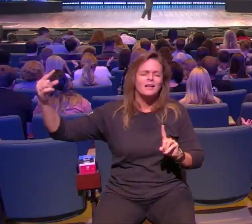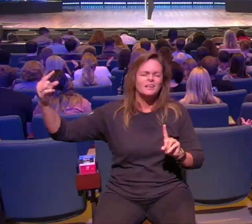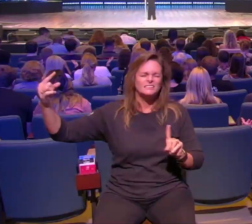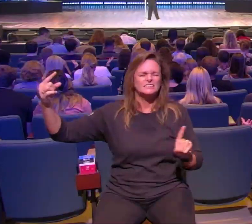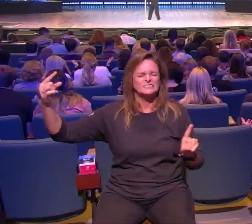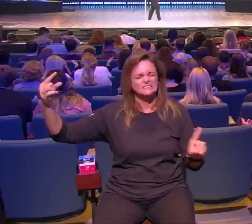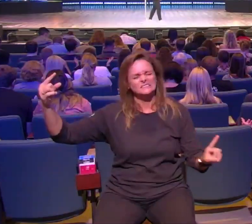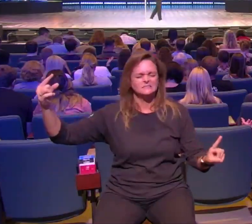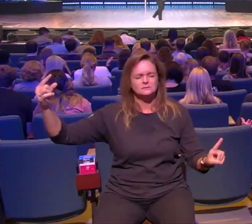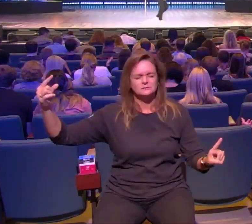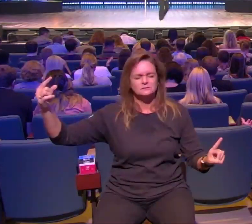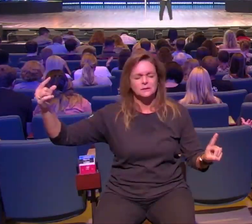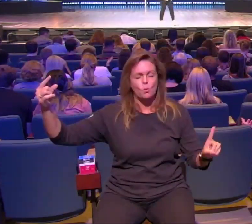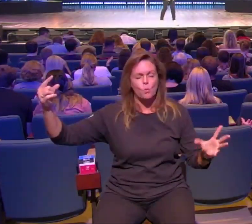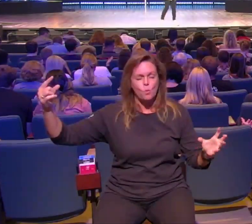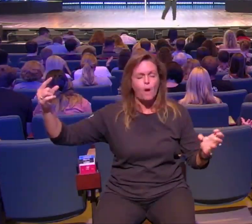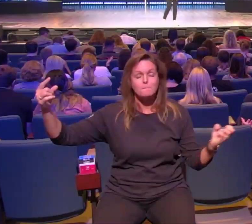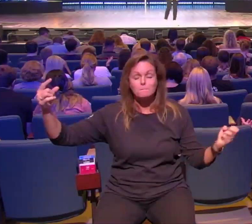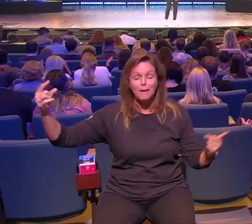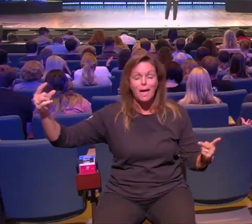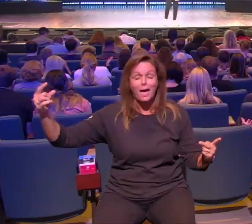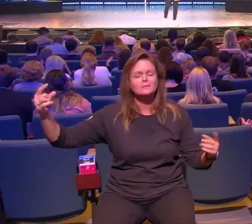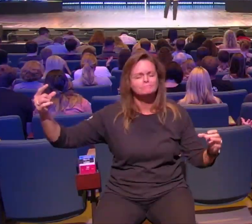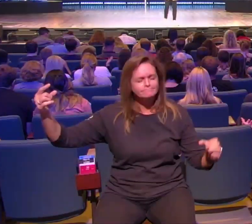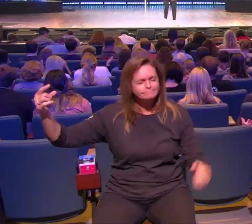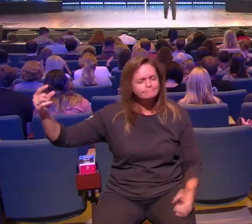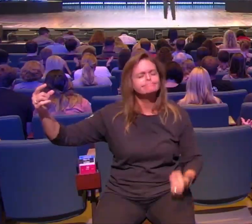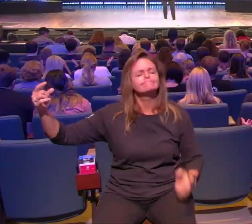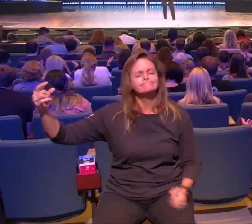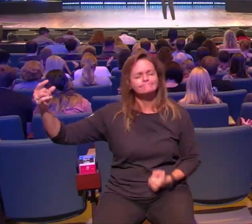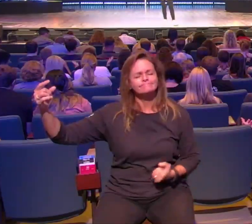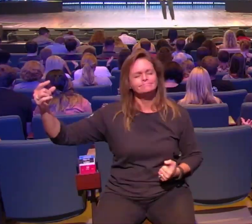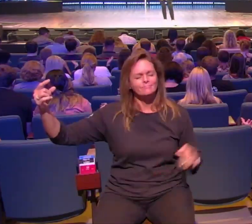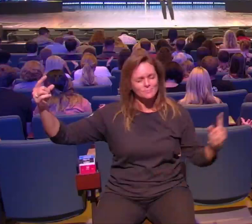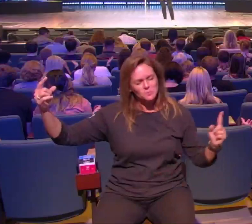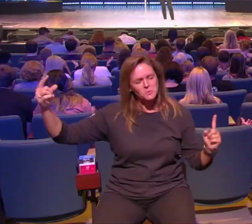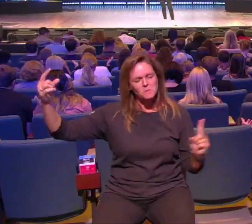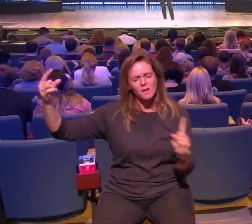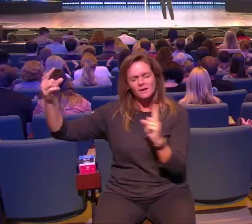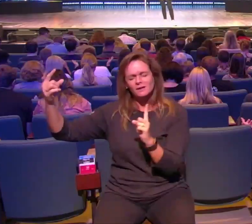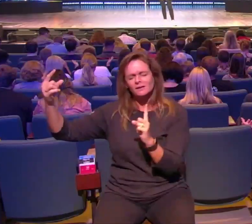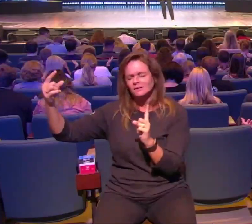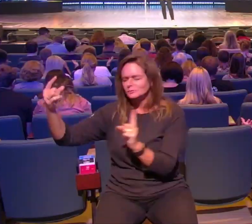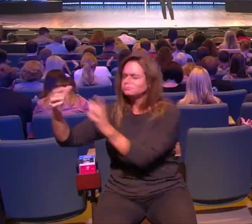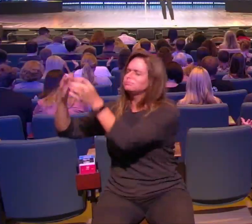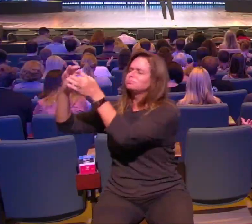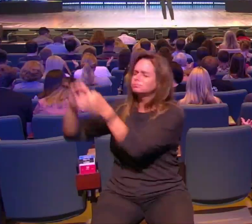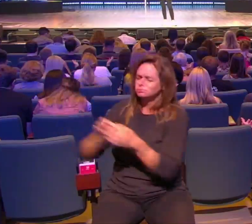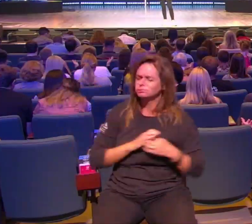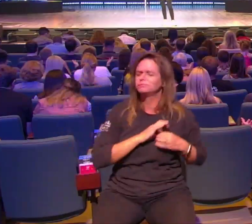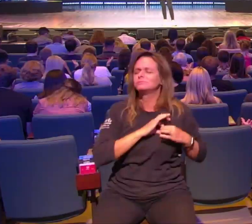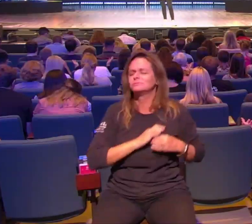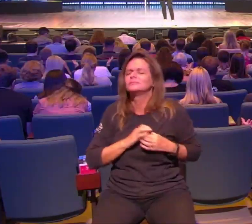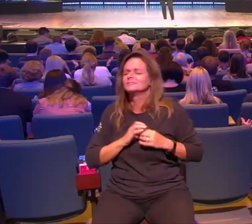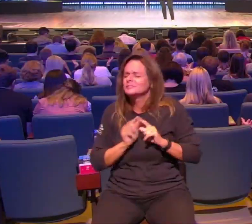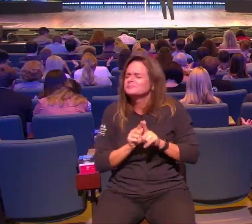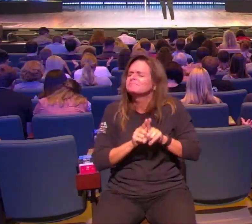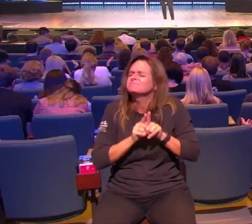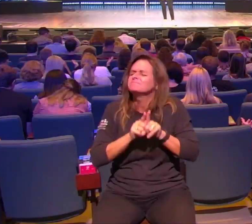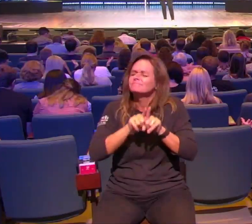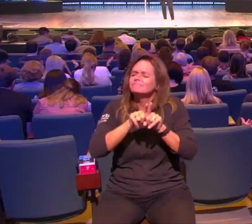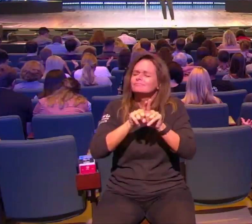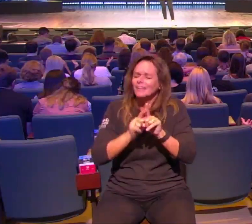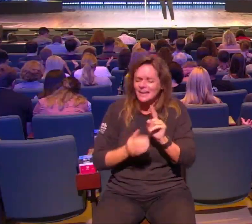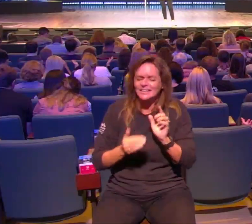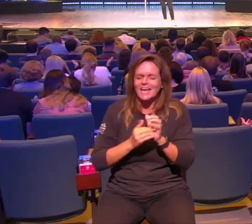to be. But today you're saying, I want to step into a new season. I want to step into all